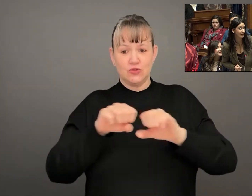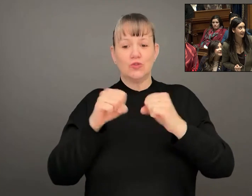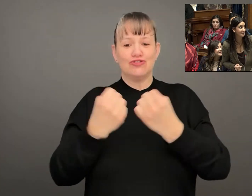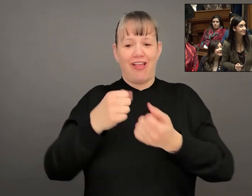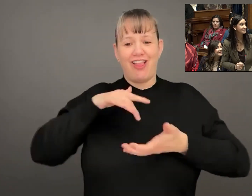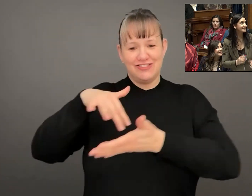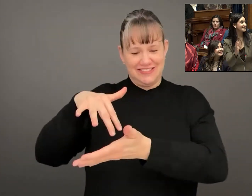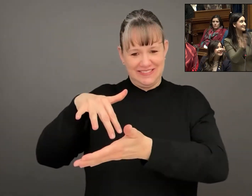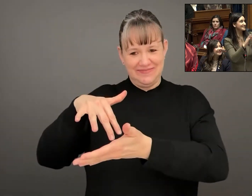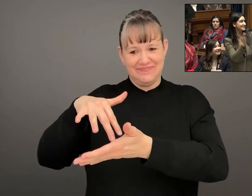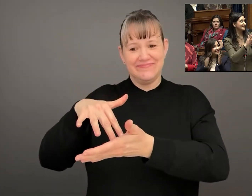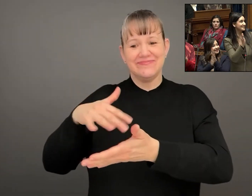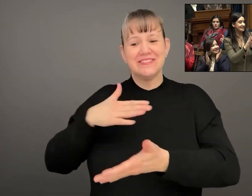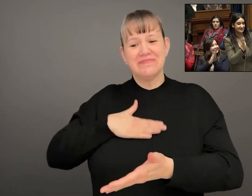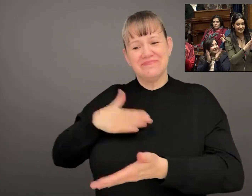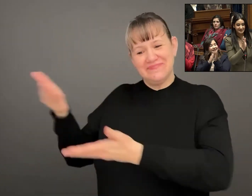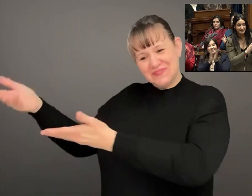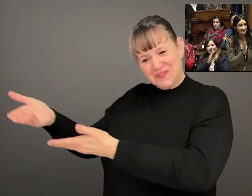warm welcome.